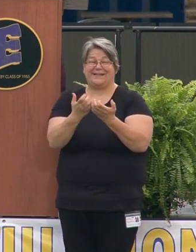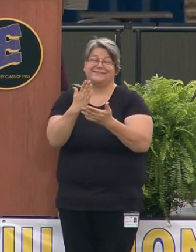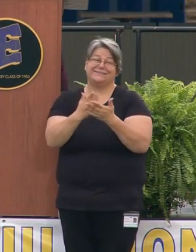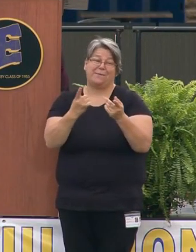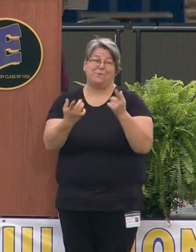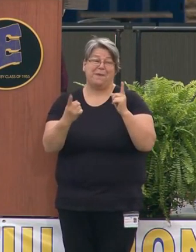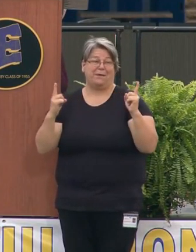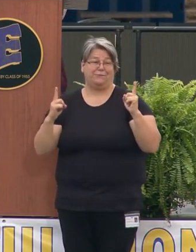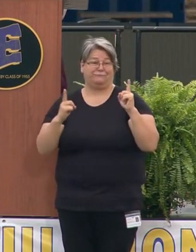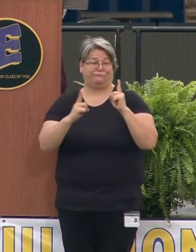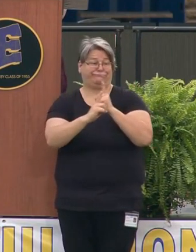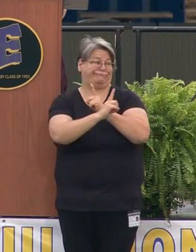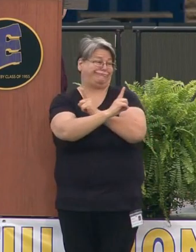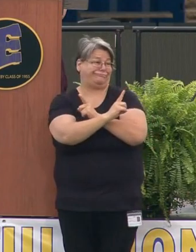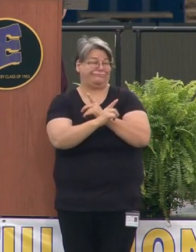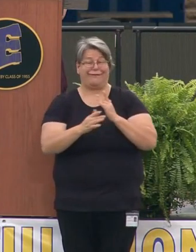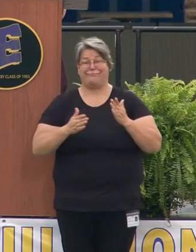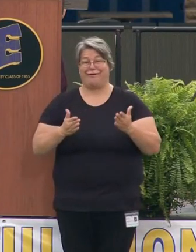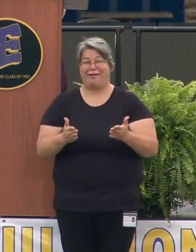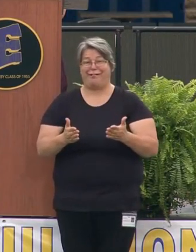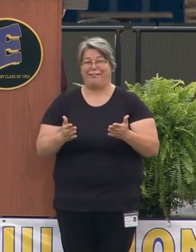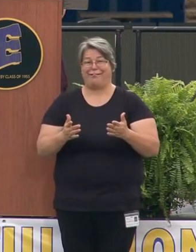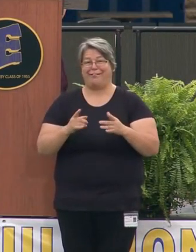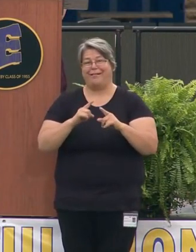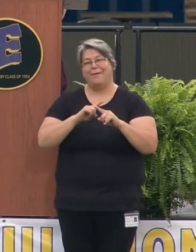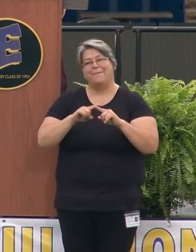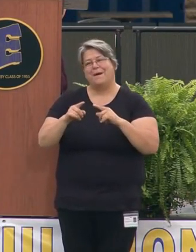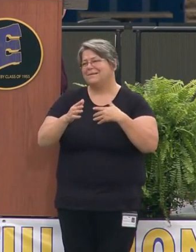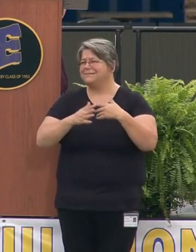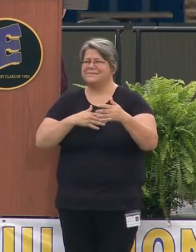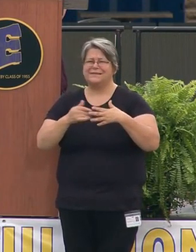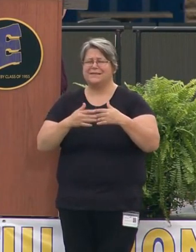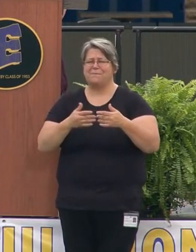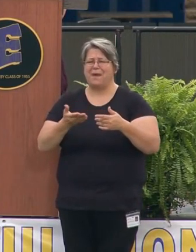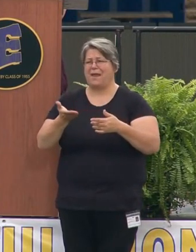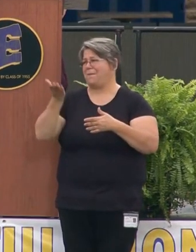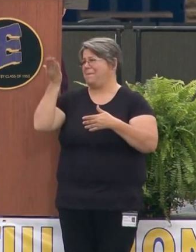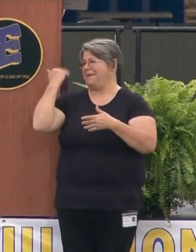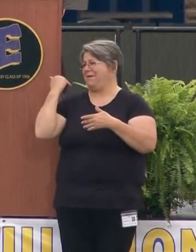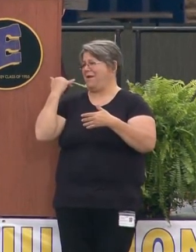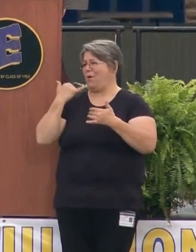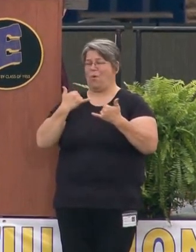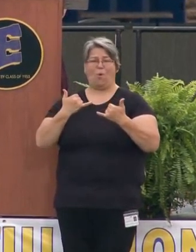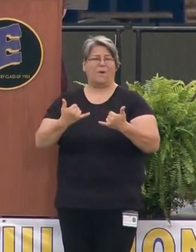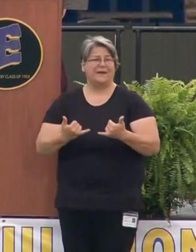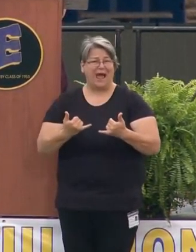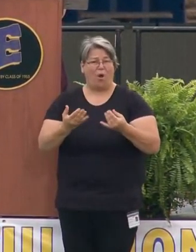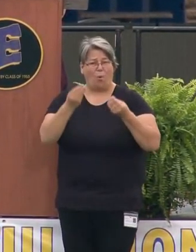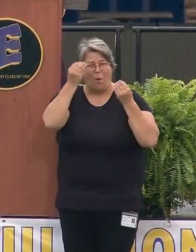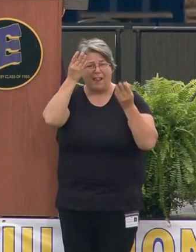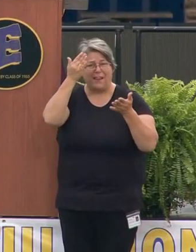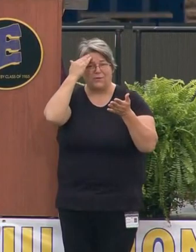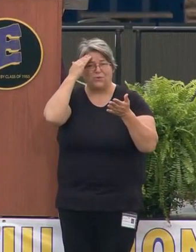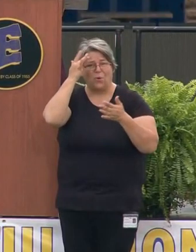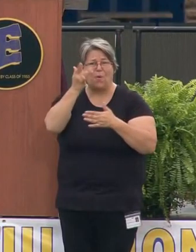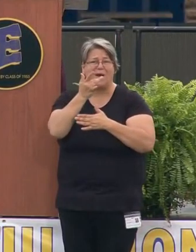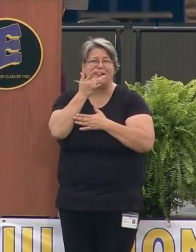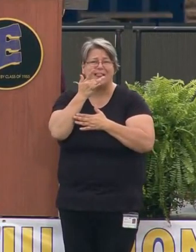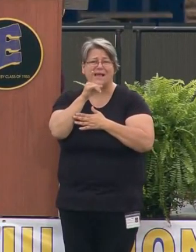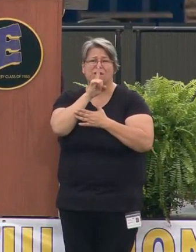you just passed me in the hallway. Whether it was then or now, I want to let you know just how lucky